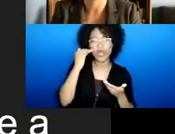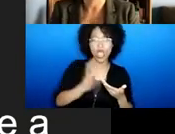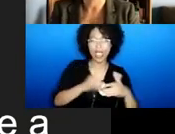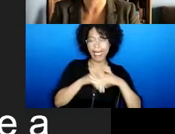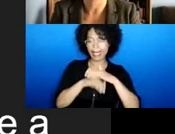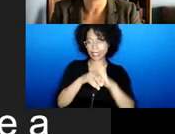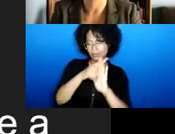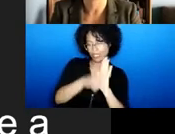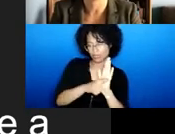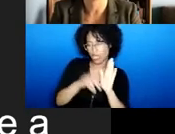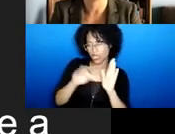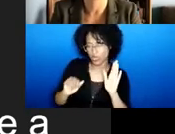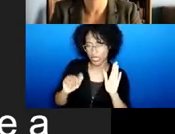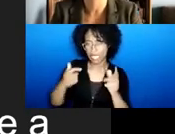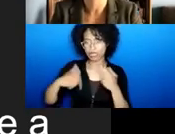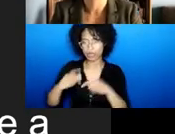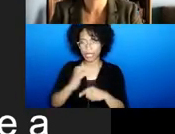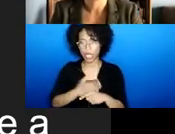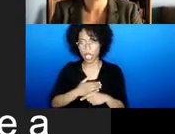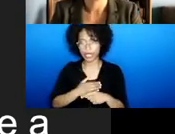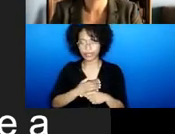your audience as big as possible.